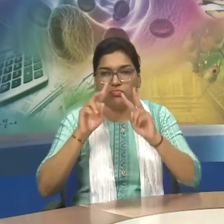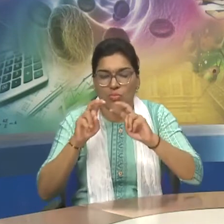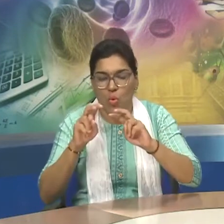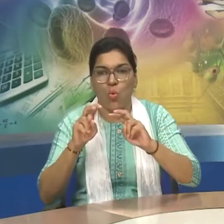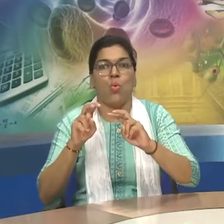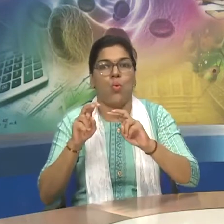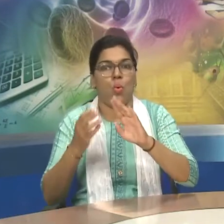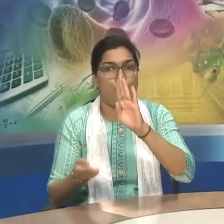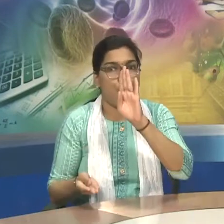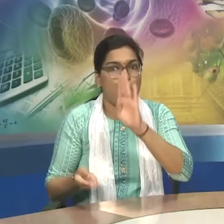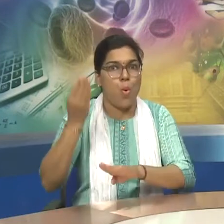somewhat